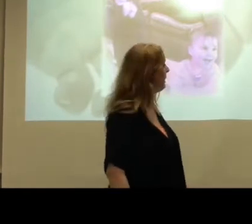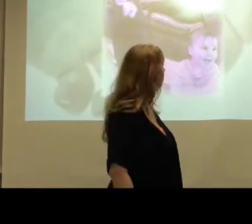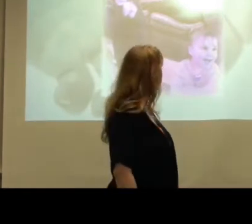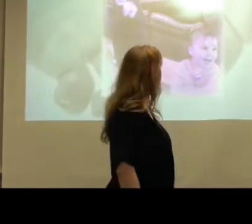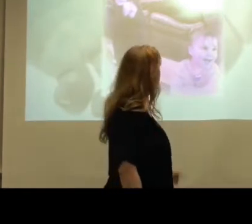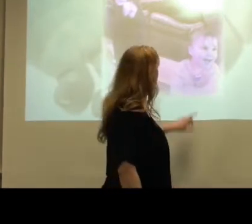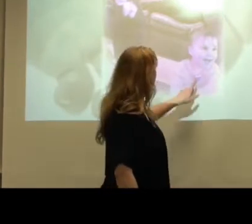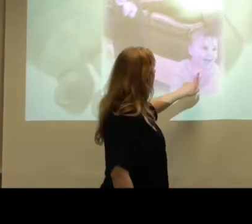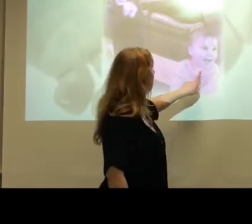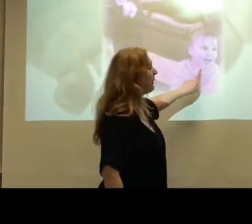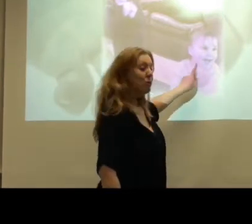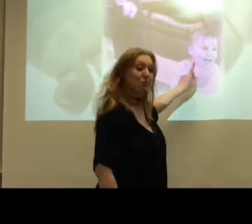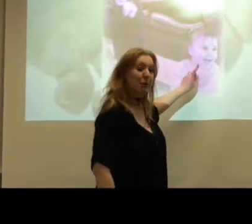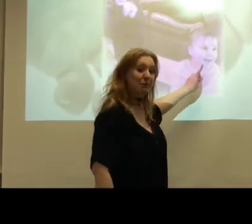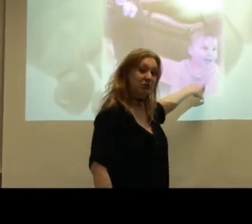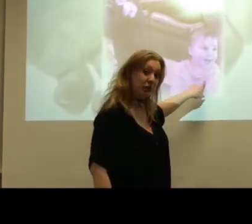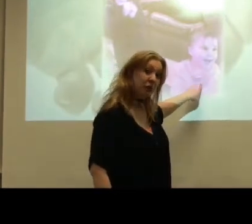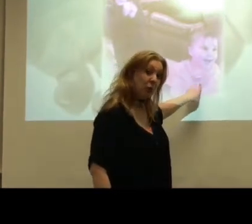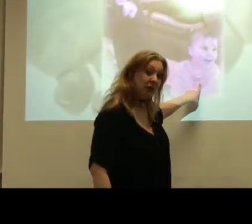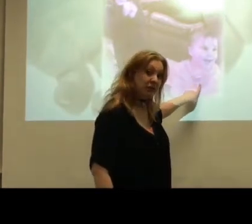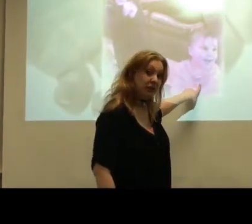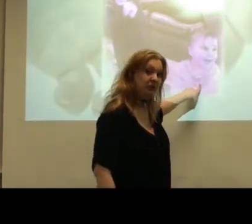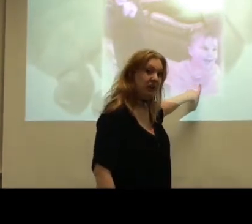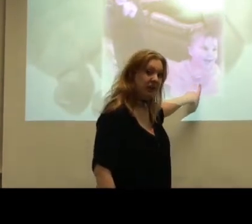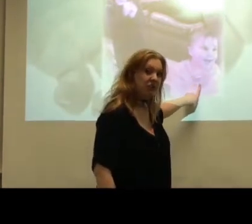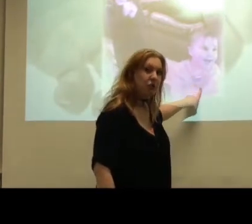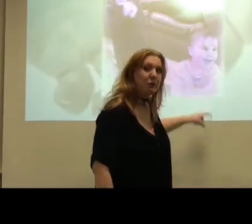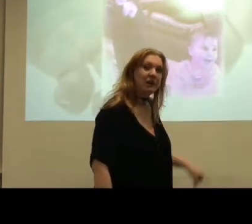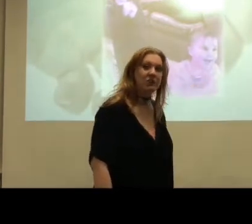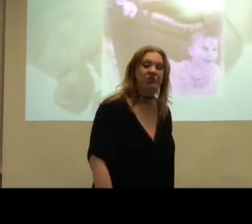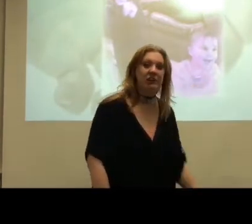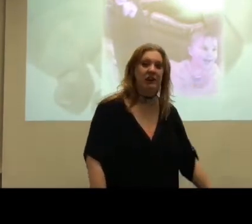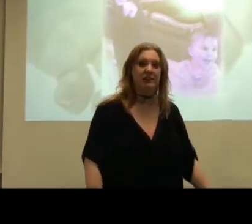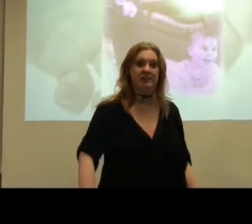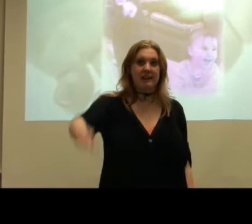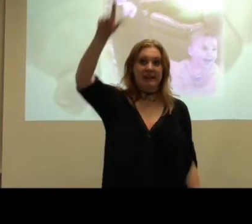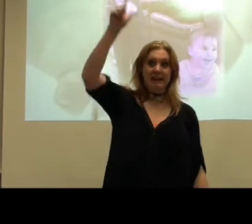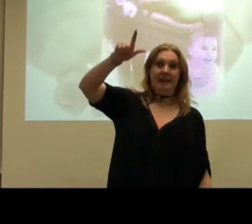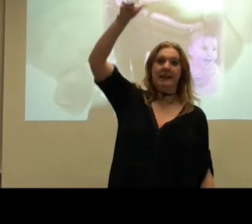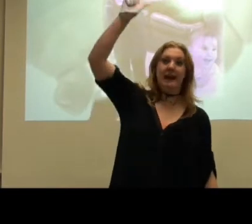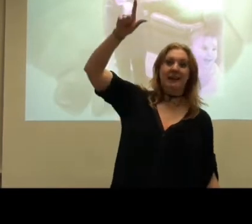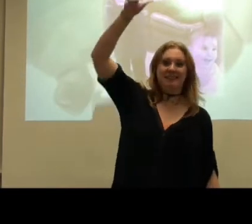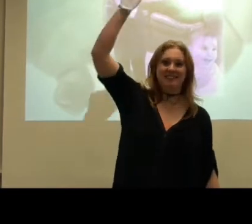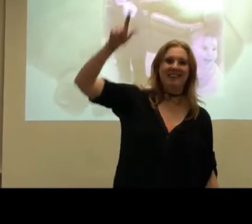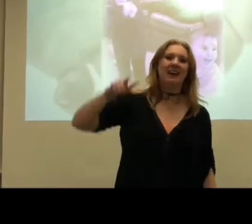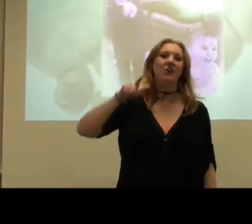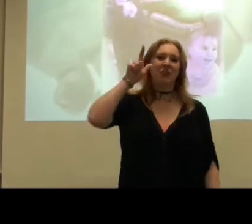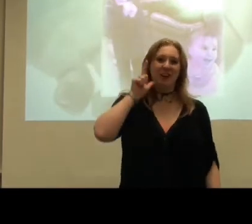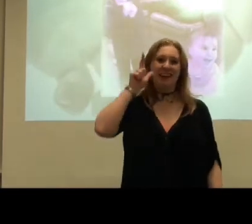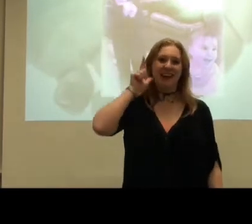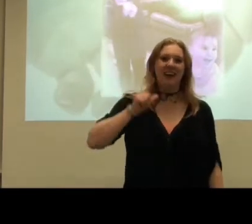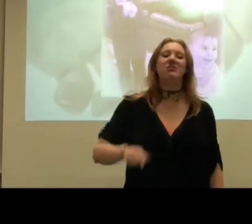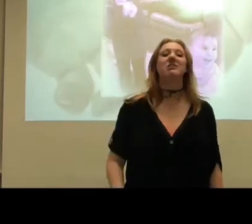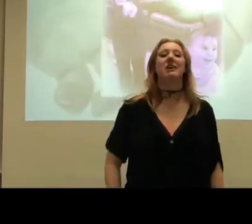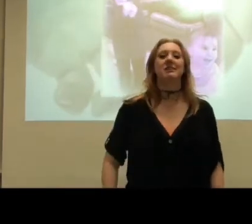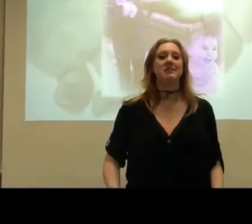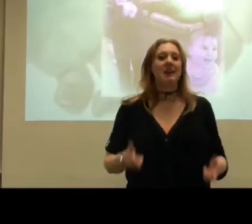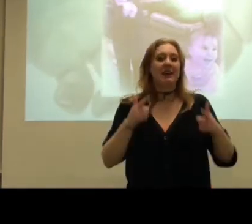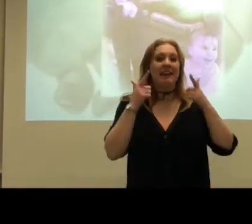videos. But be sure to watch little Jenna too, because she does Leah. You know, for Leah, she does